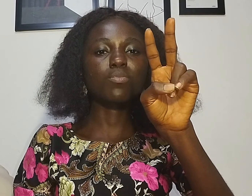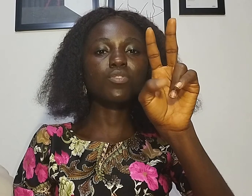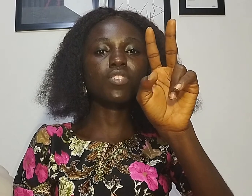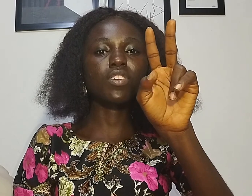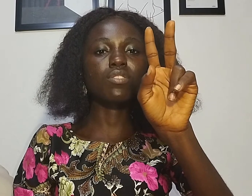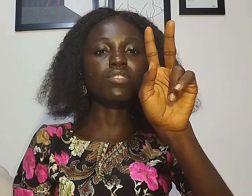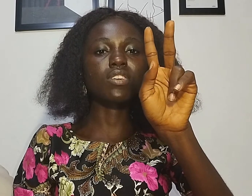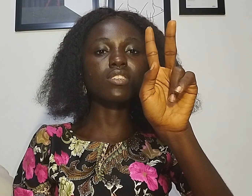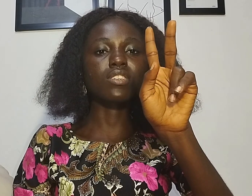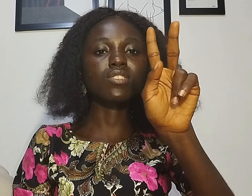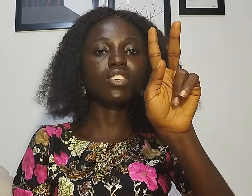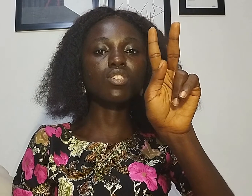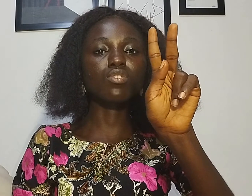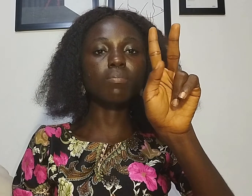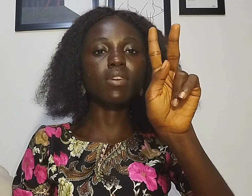2 fingers and then stick your thumb here.